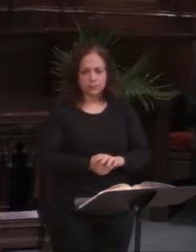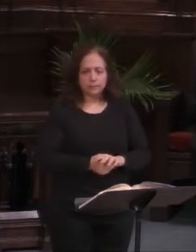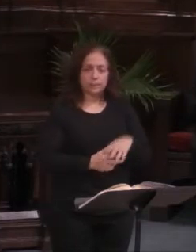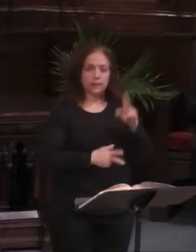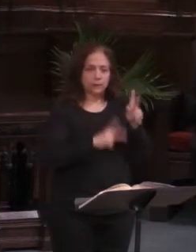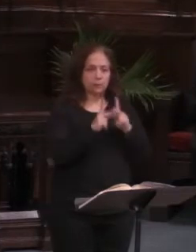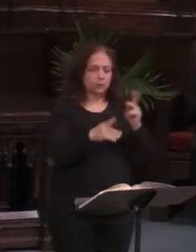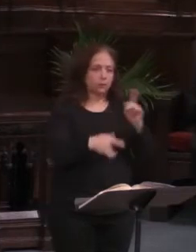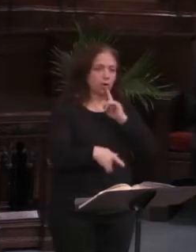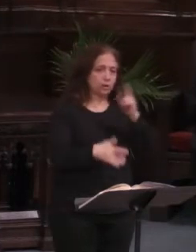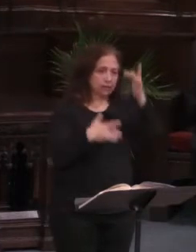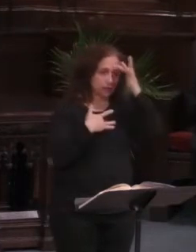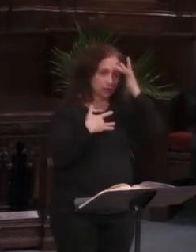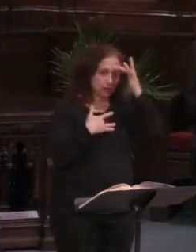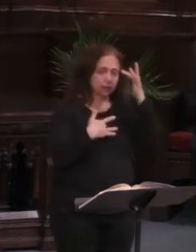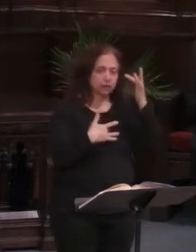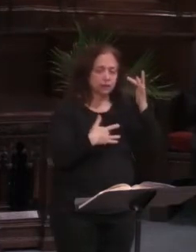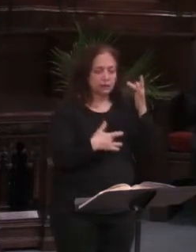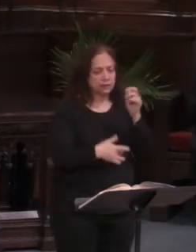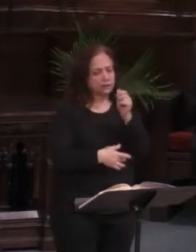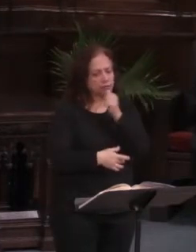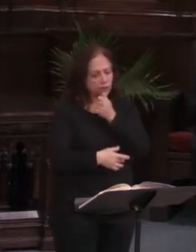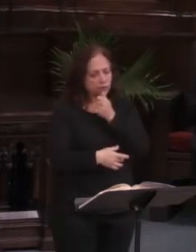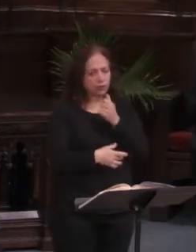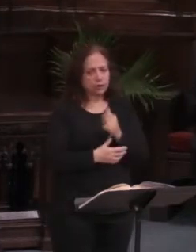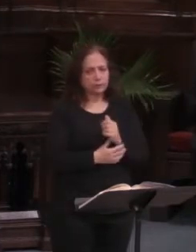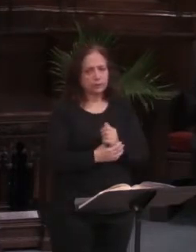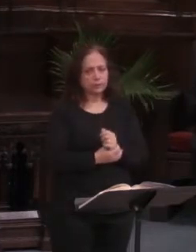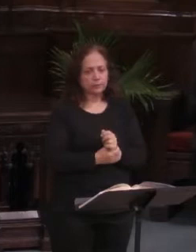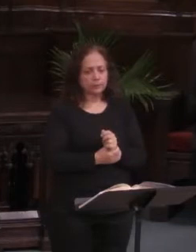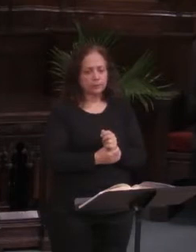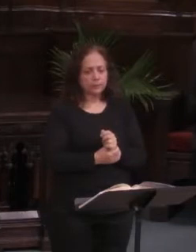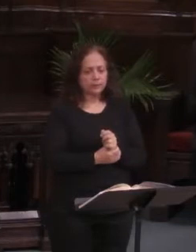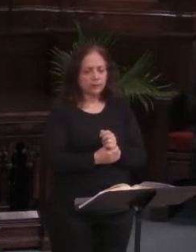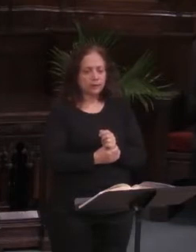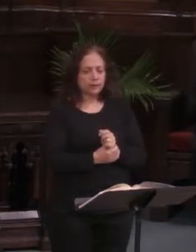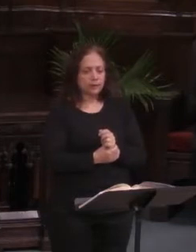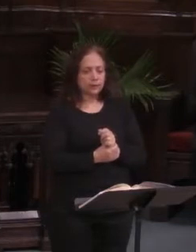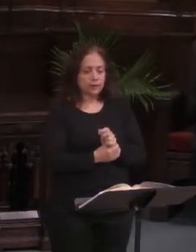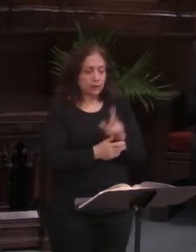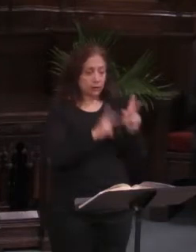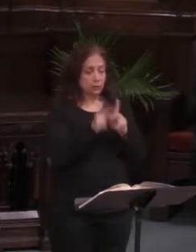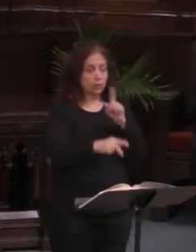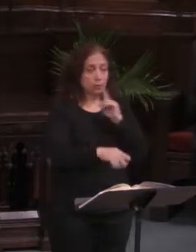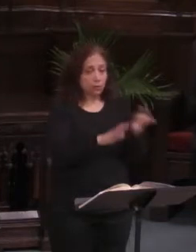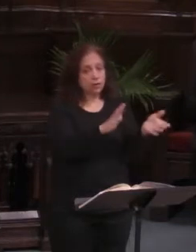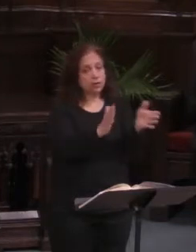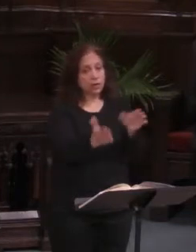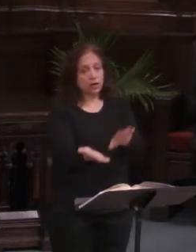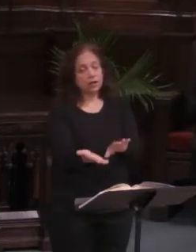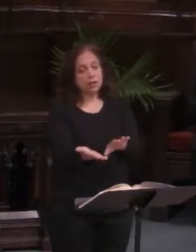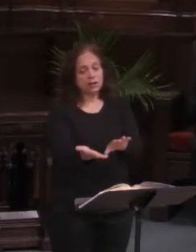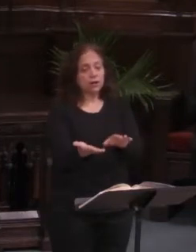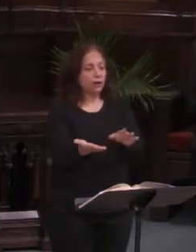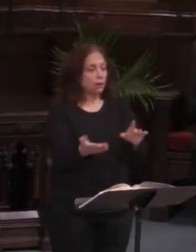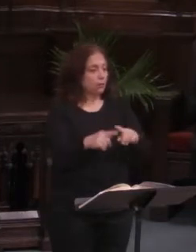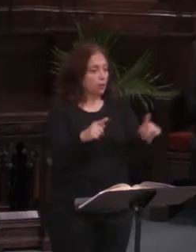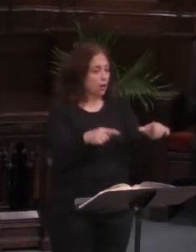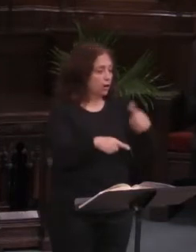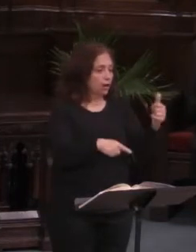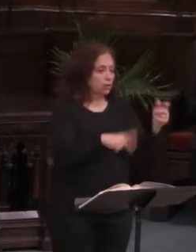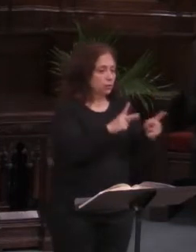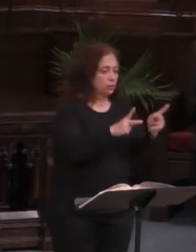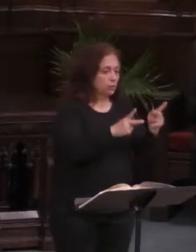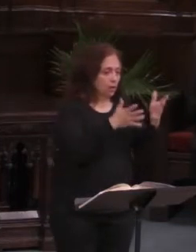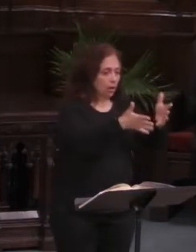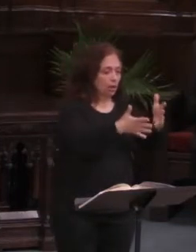People are sick and suffering. People are dying while others are left